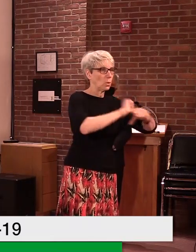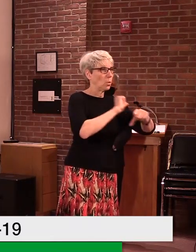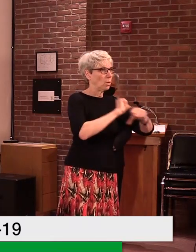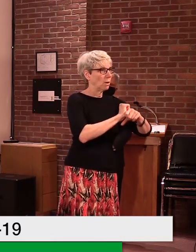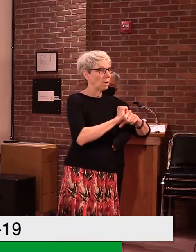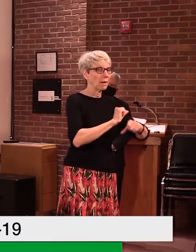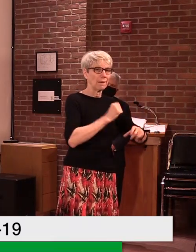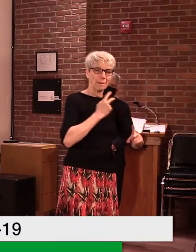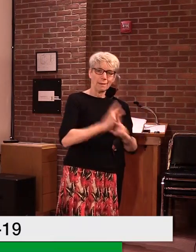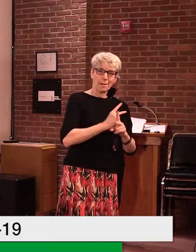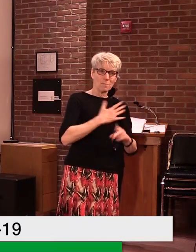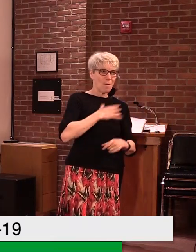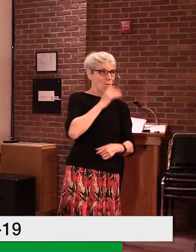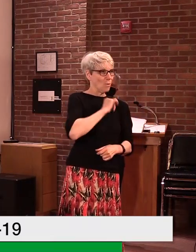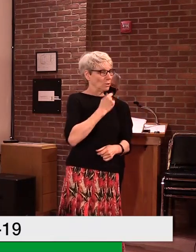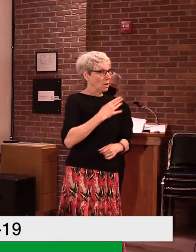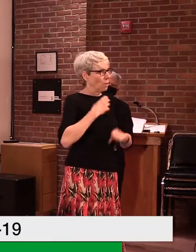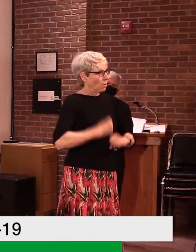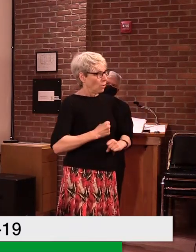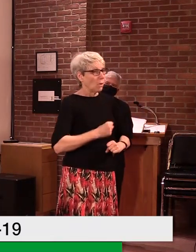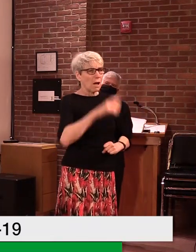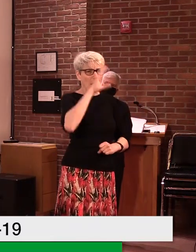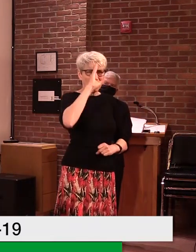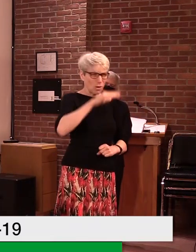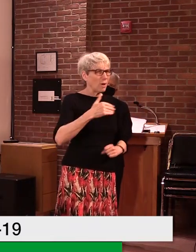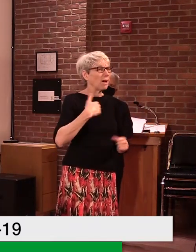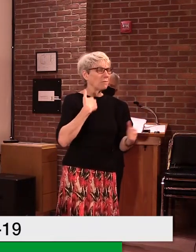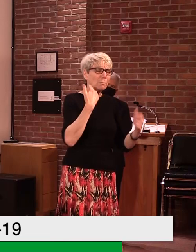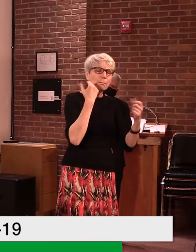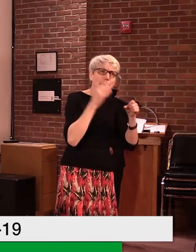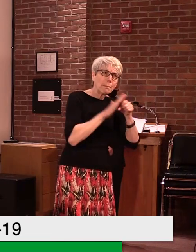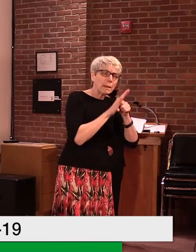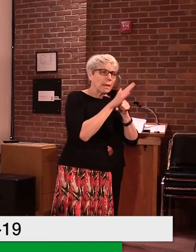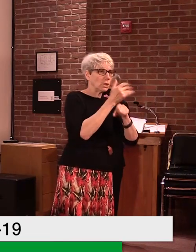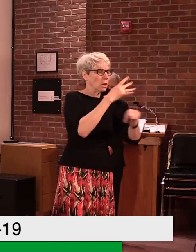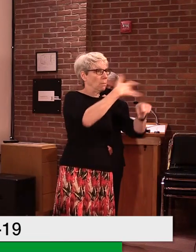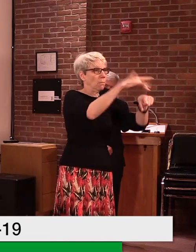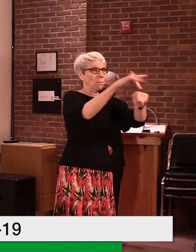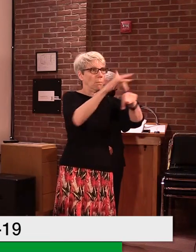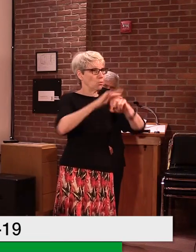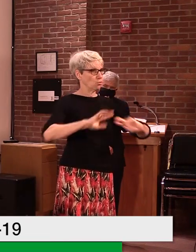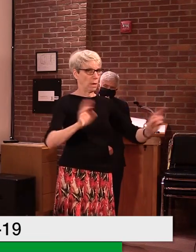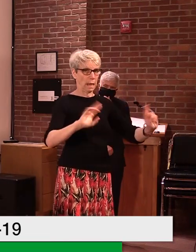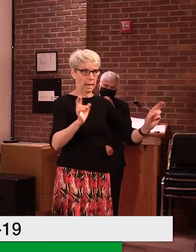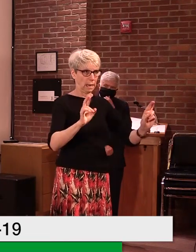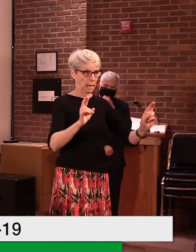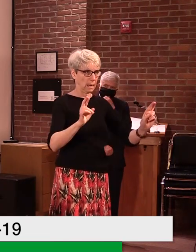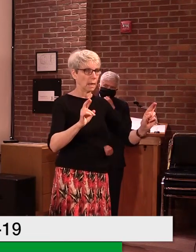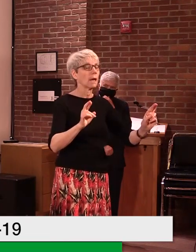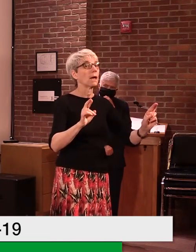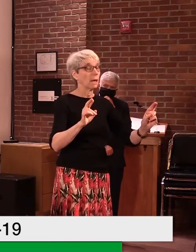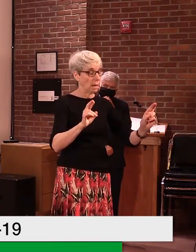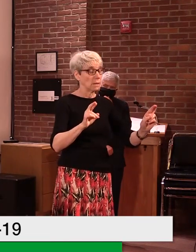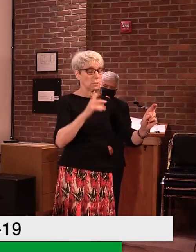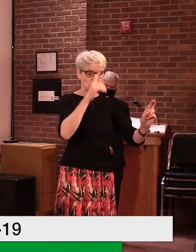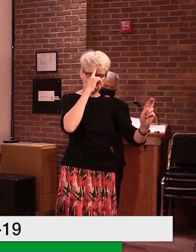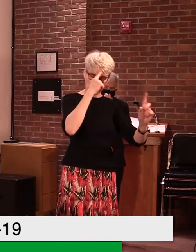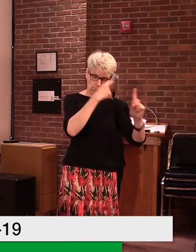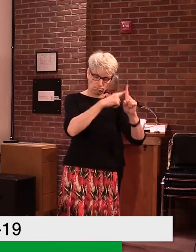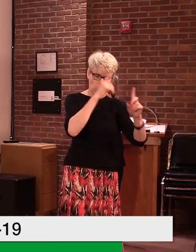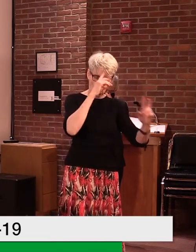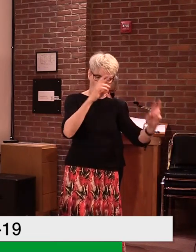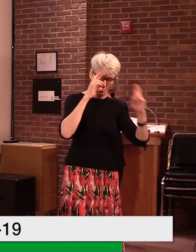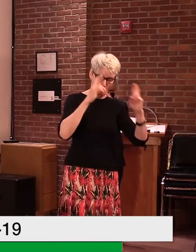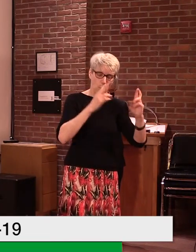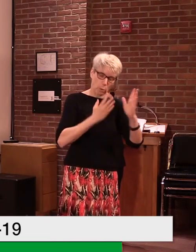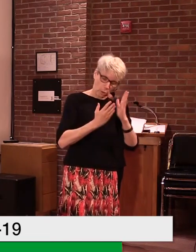jobs, because I know that there are jobs available at this point as well. So I'm hopeful we'll get through this,